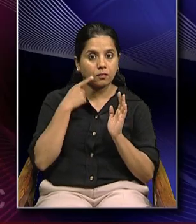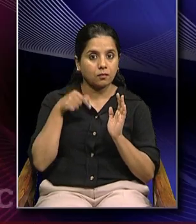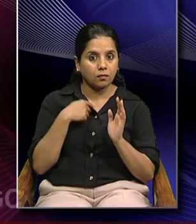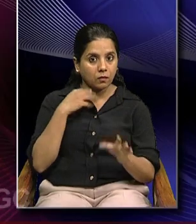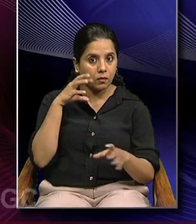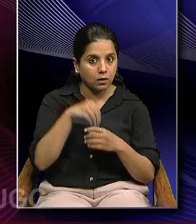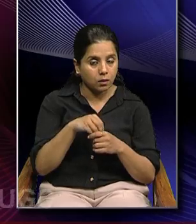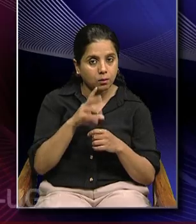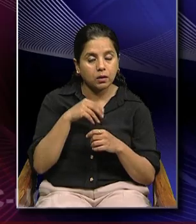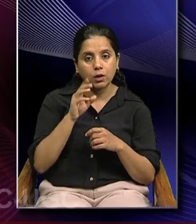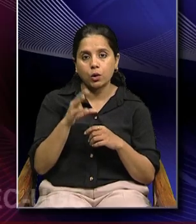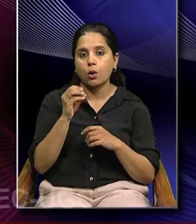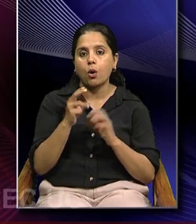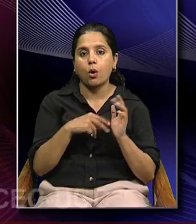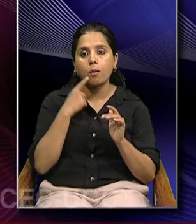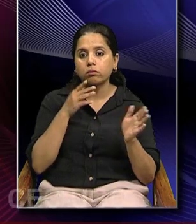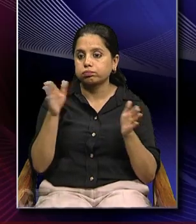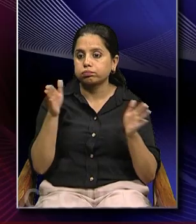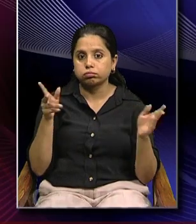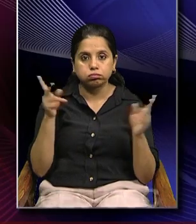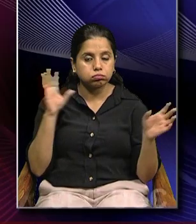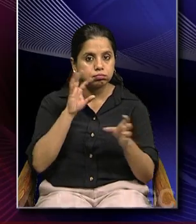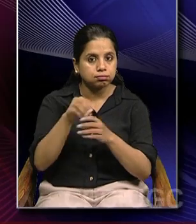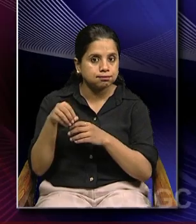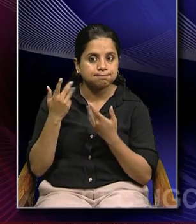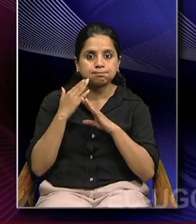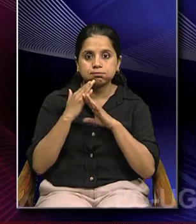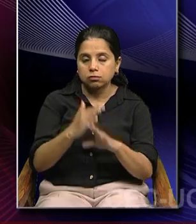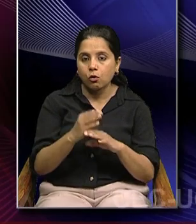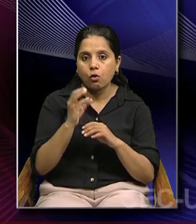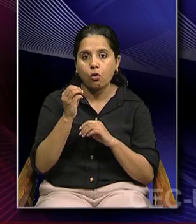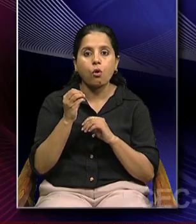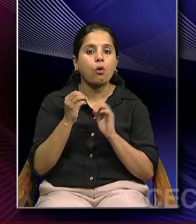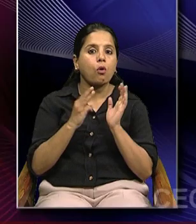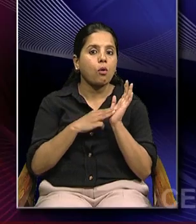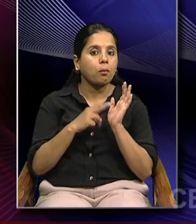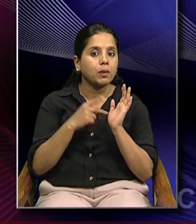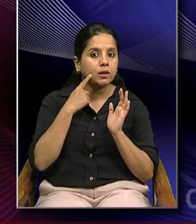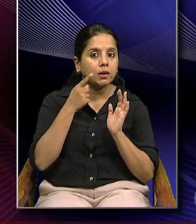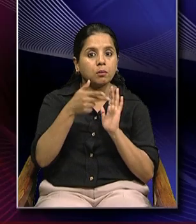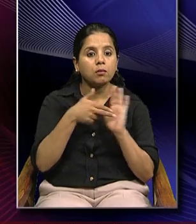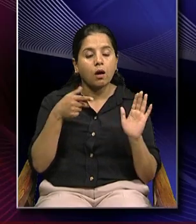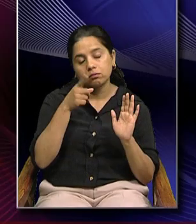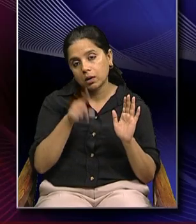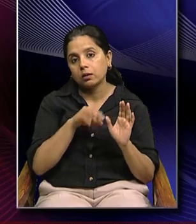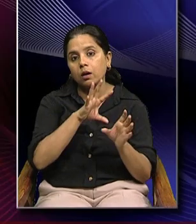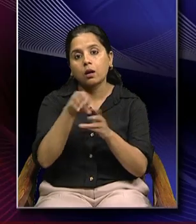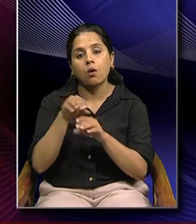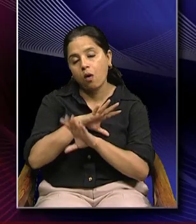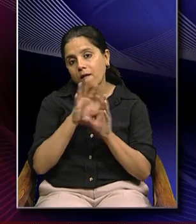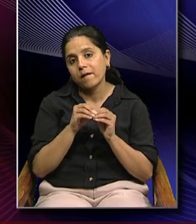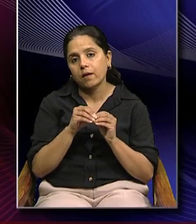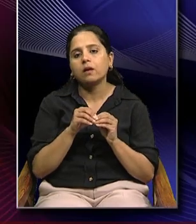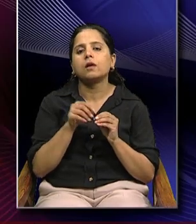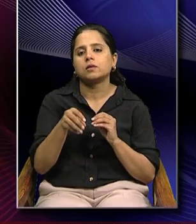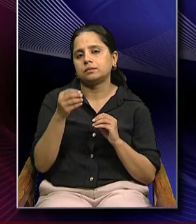you about the omnidirectional or omniscient or omnipresent kind of brand you are supposed to be. So, this is a